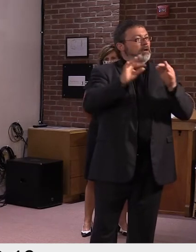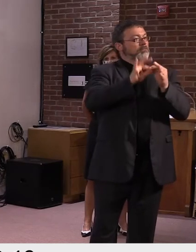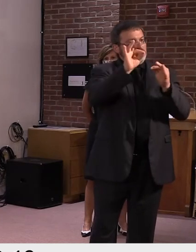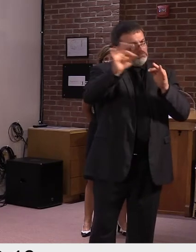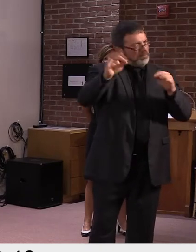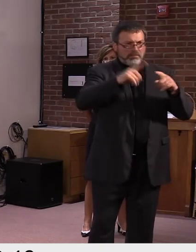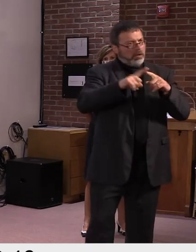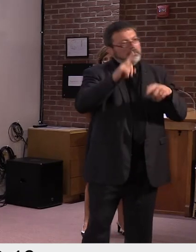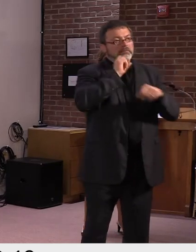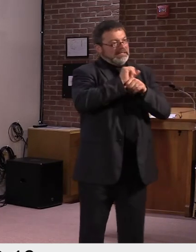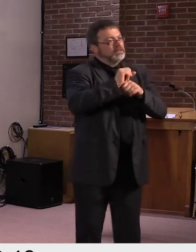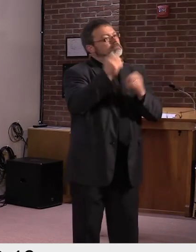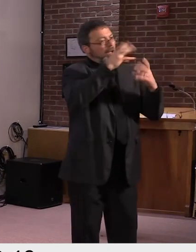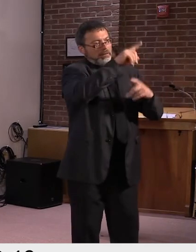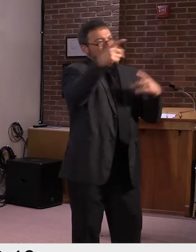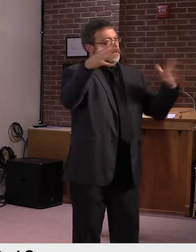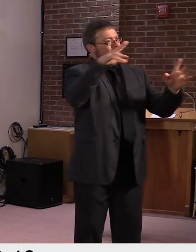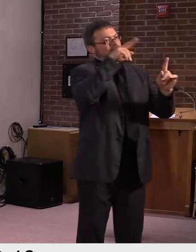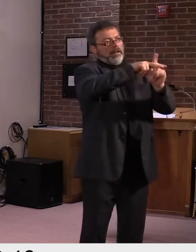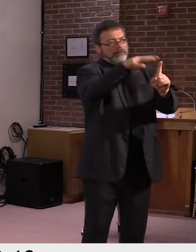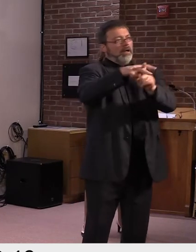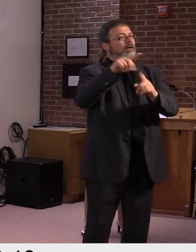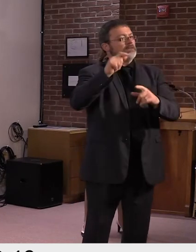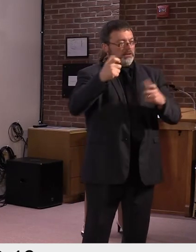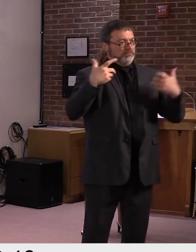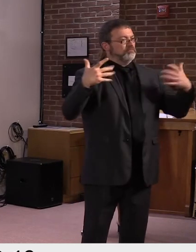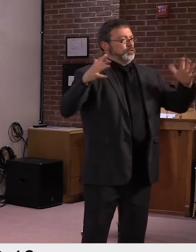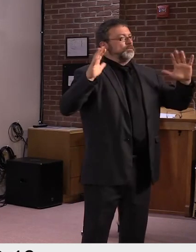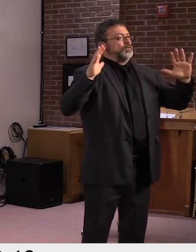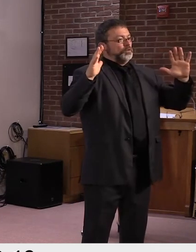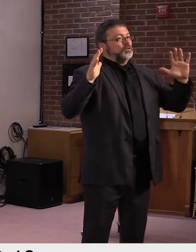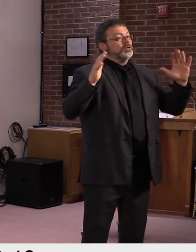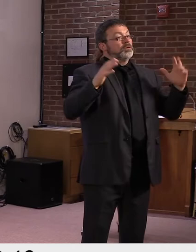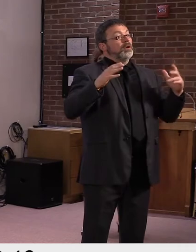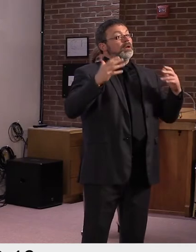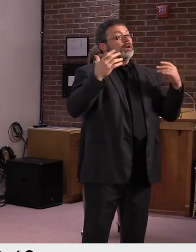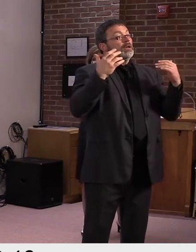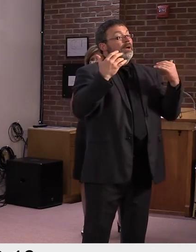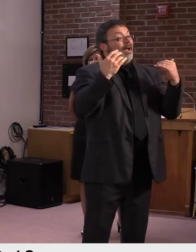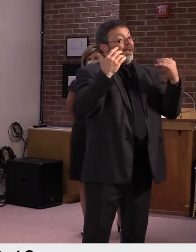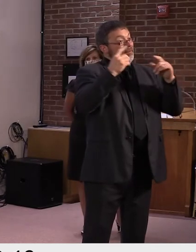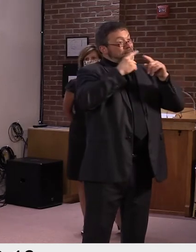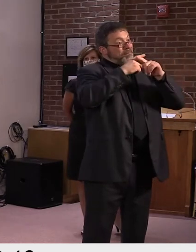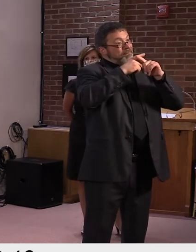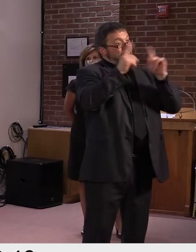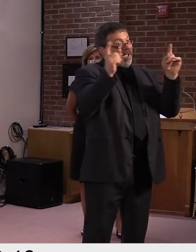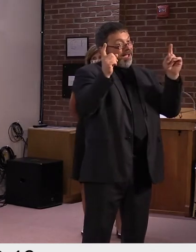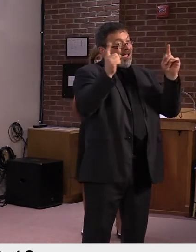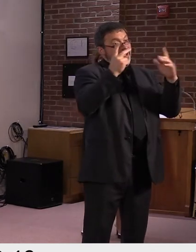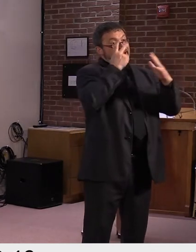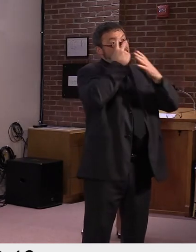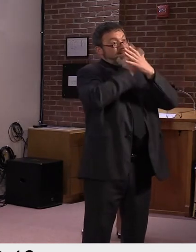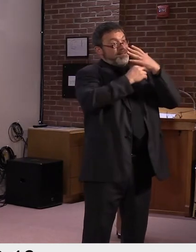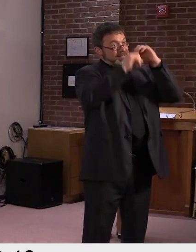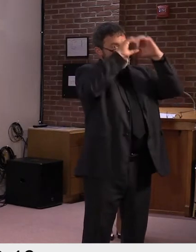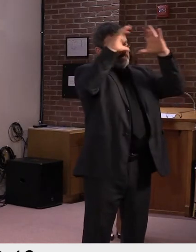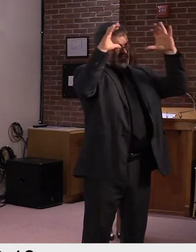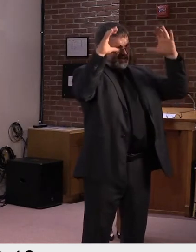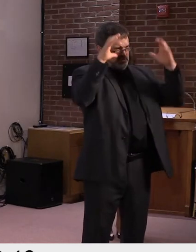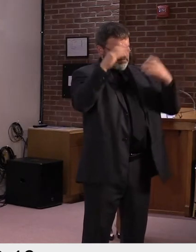look forward to hearing more about that. Thank you. Yeah, Tim, in regards to NASCAR and the race the other